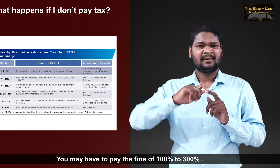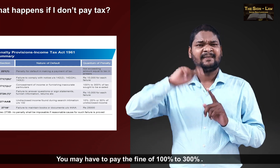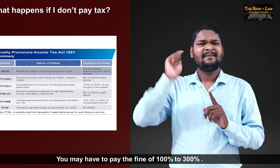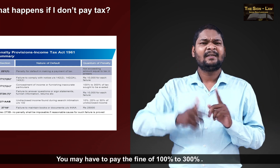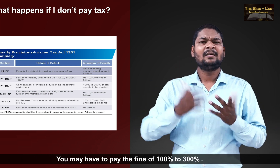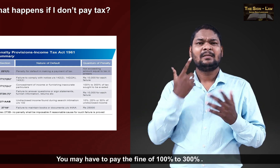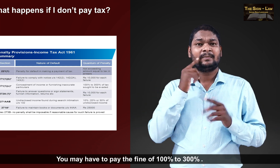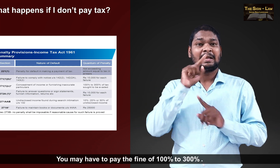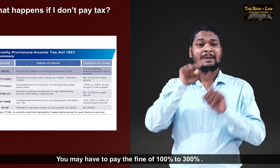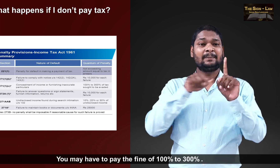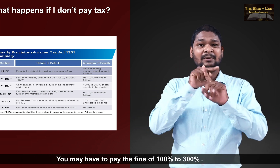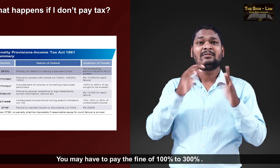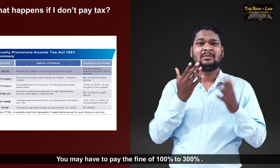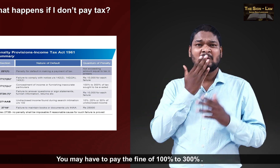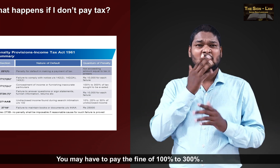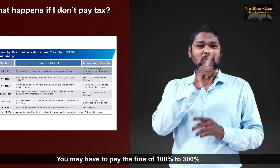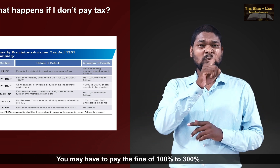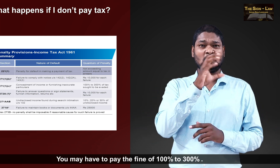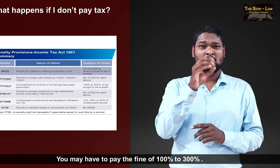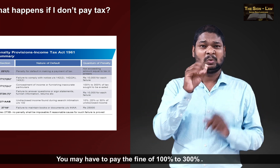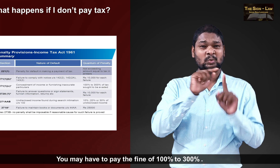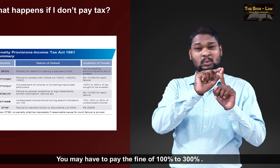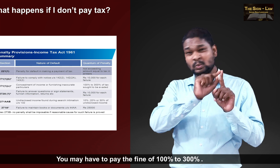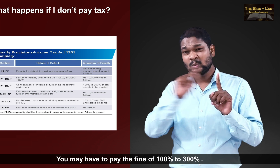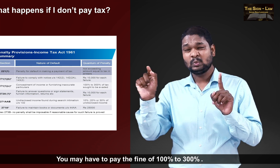you may have to pay the fine of 100% to 300%.